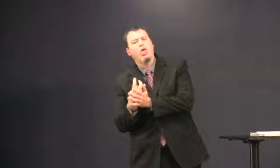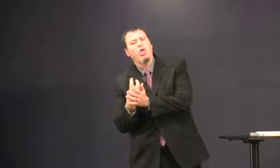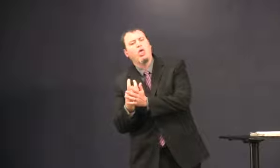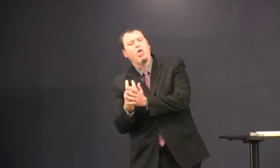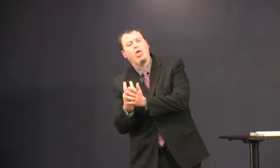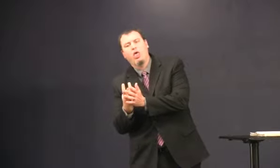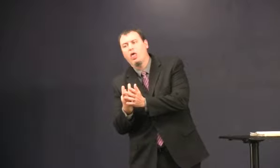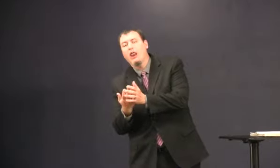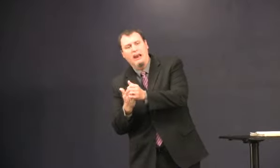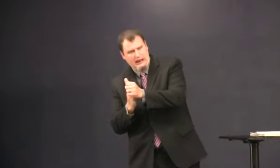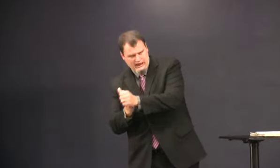He would fall